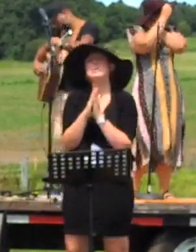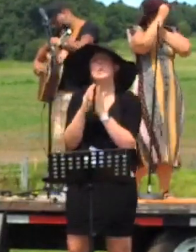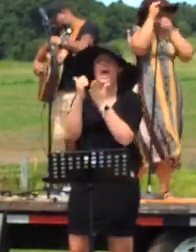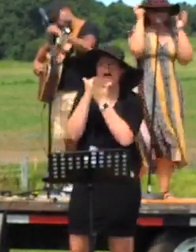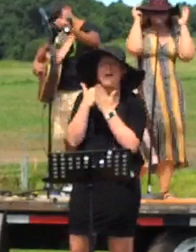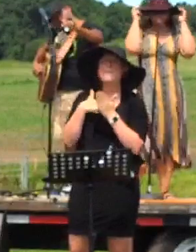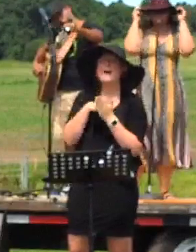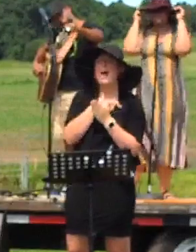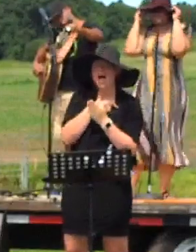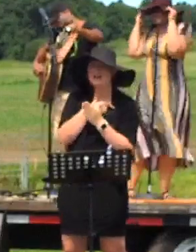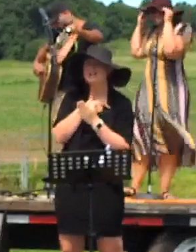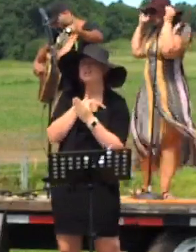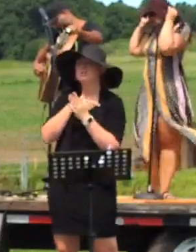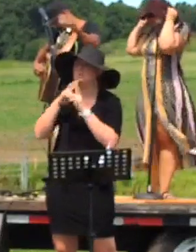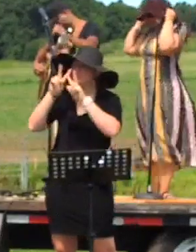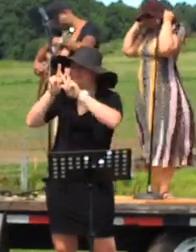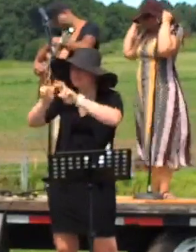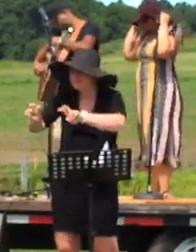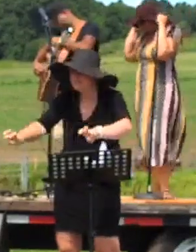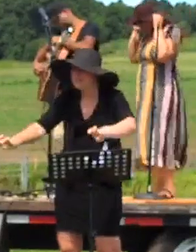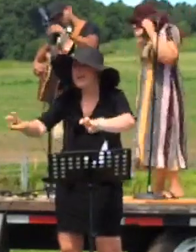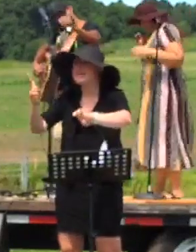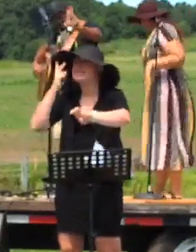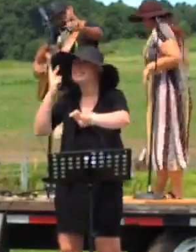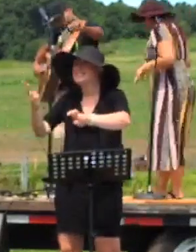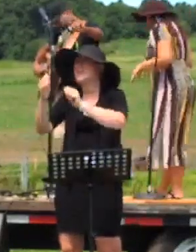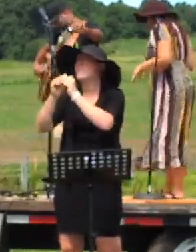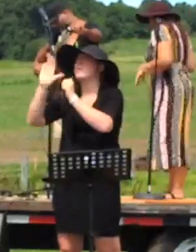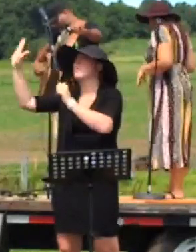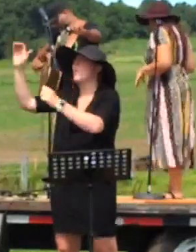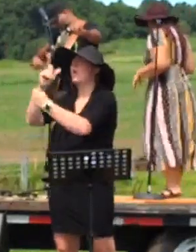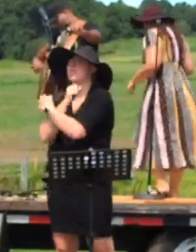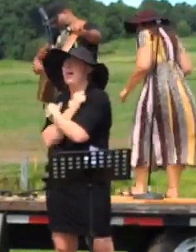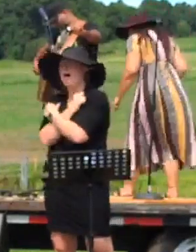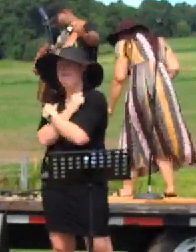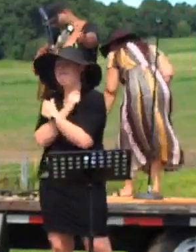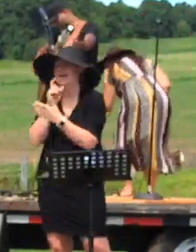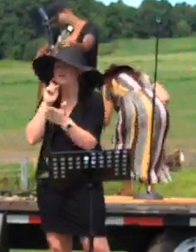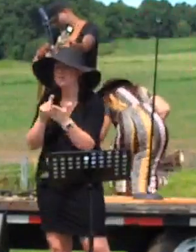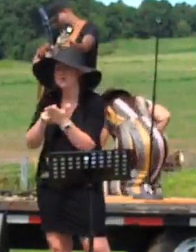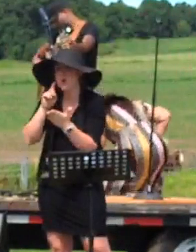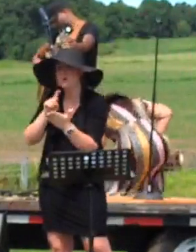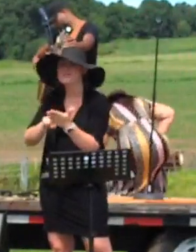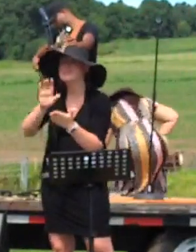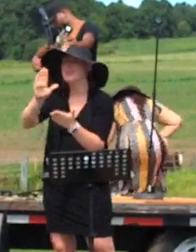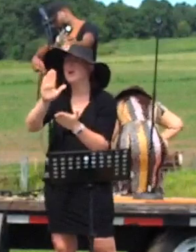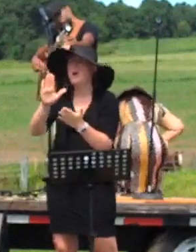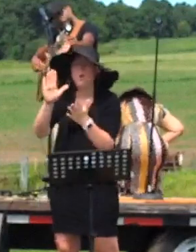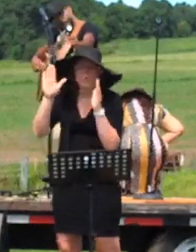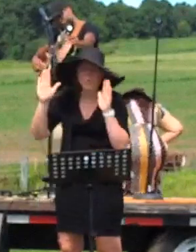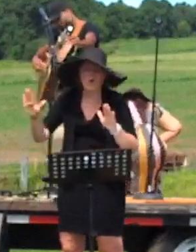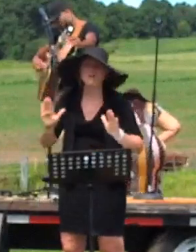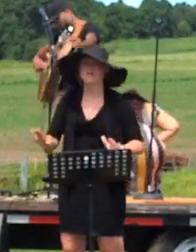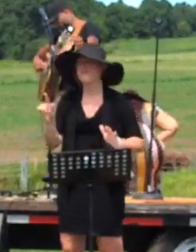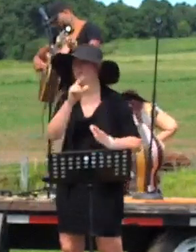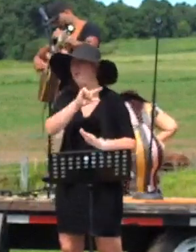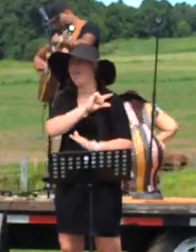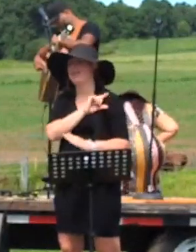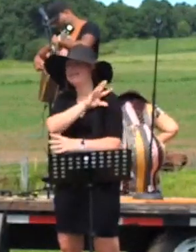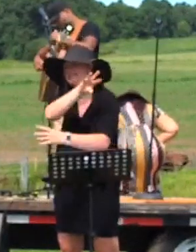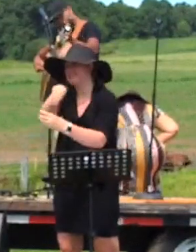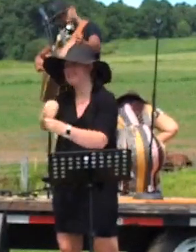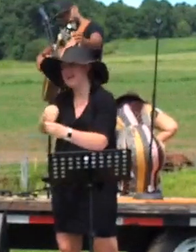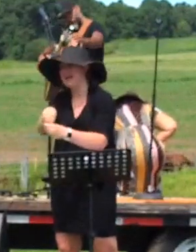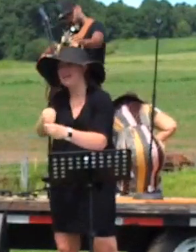heart and the eyes that you see them with, that you can see those wonderful things inside them. Let us know